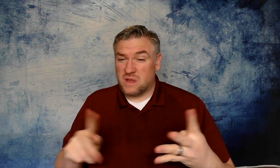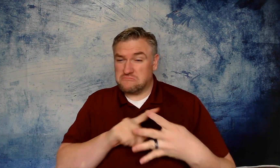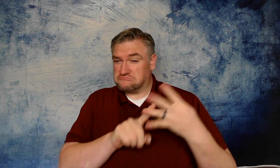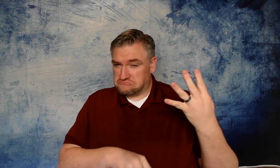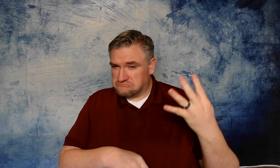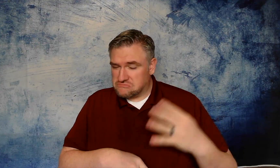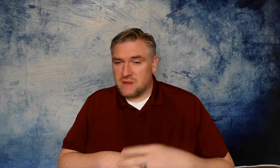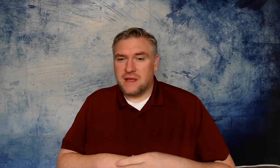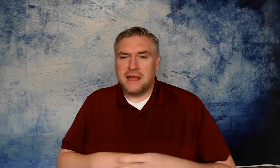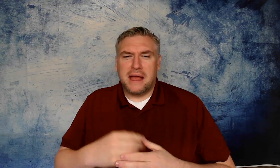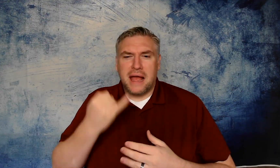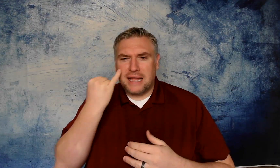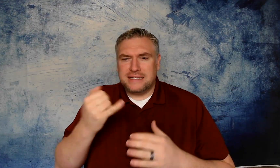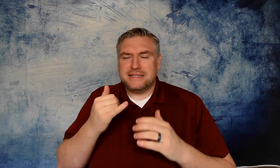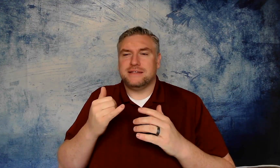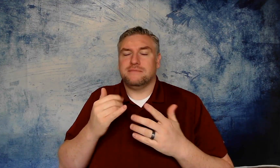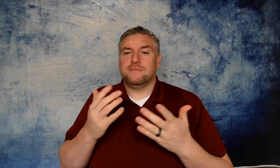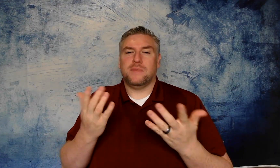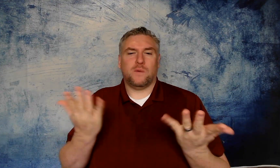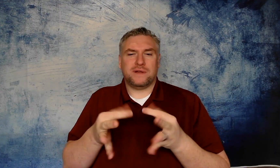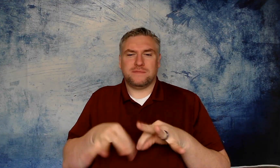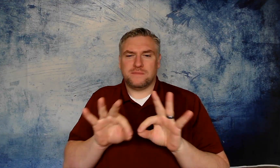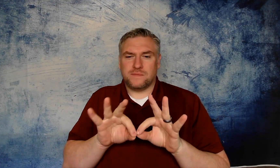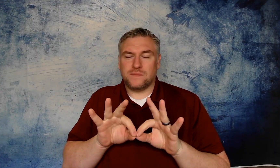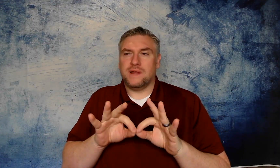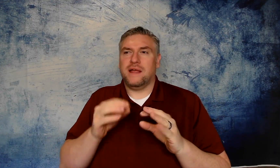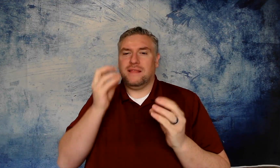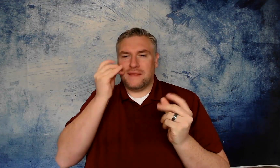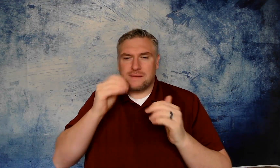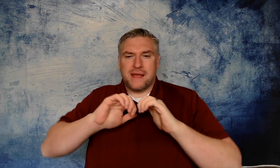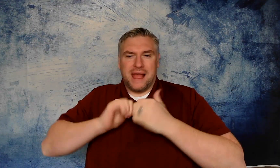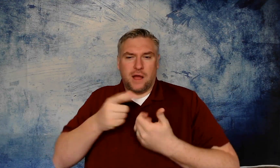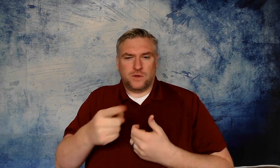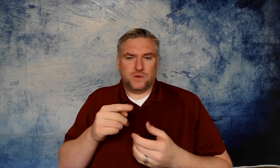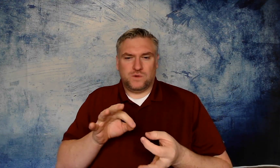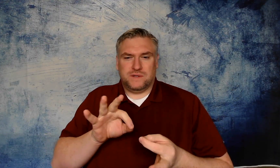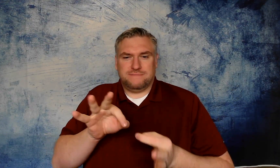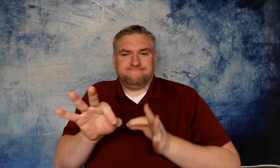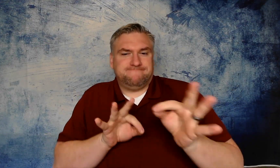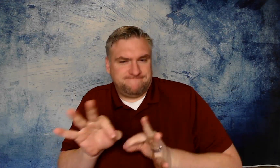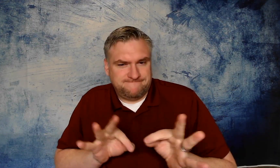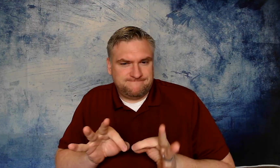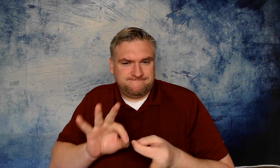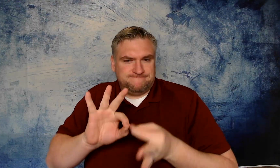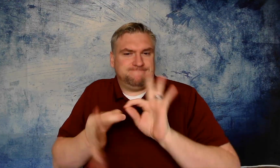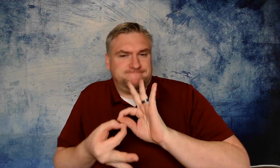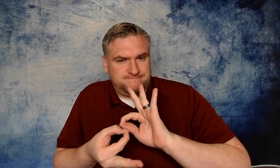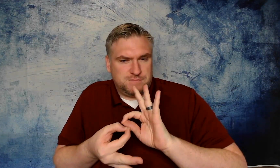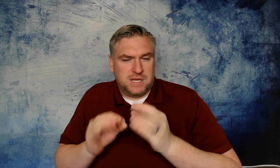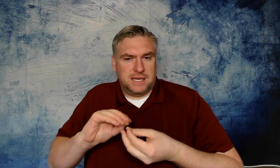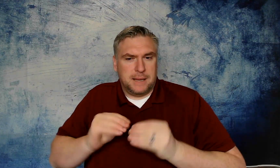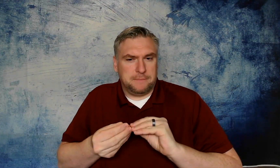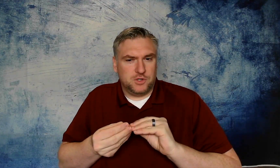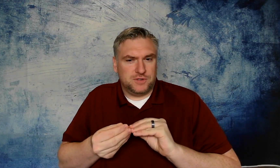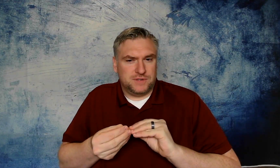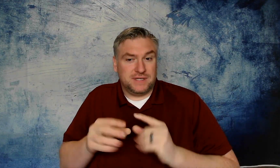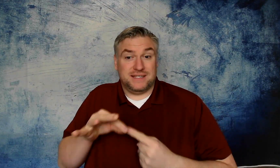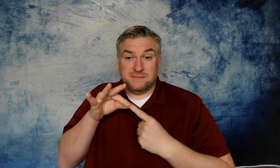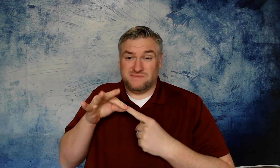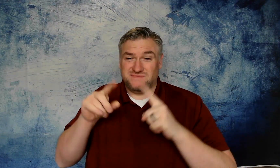that. Okay, so those are 4 tips, ideas for today. It's important to think about how do we explain and interpret the